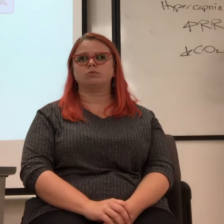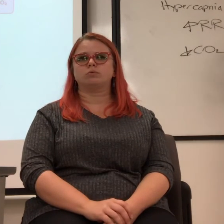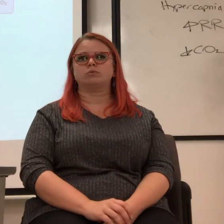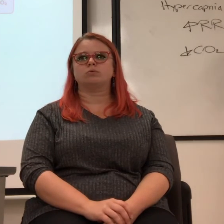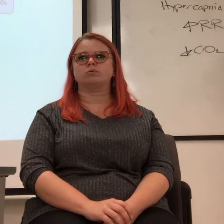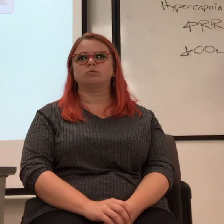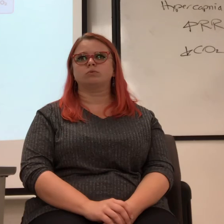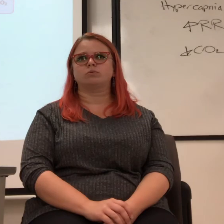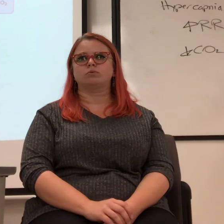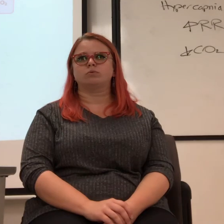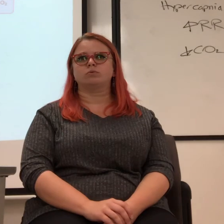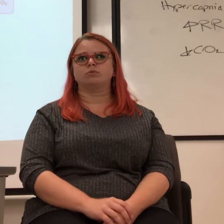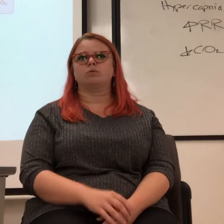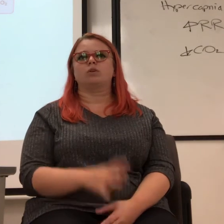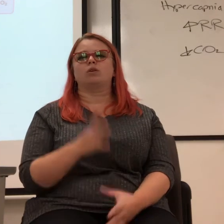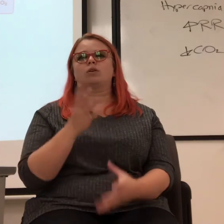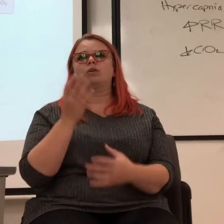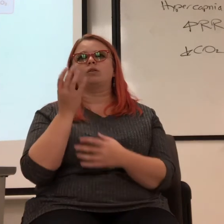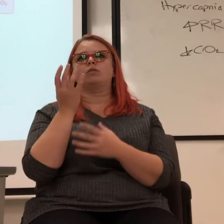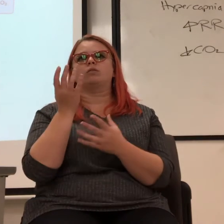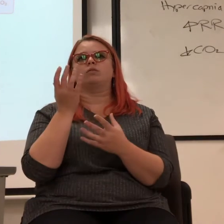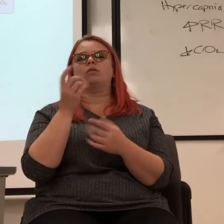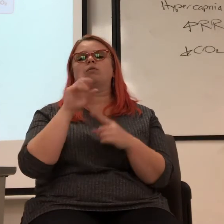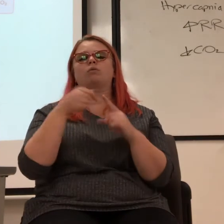To decrease it.